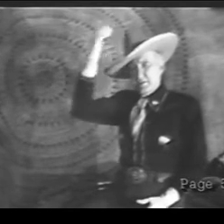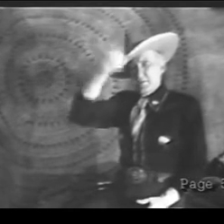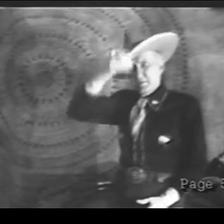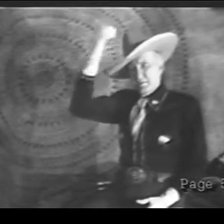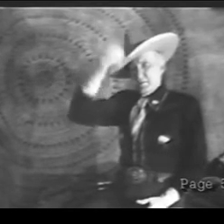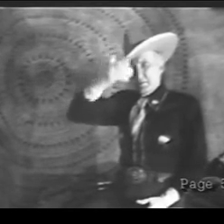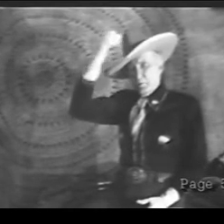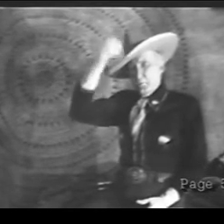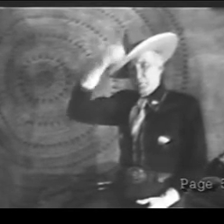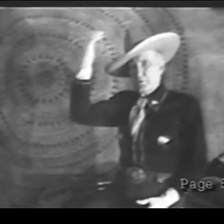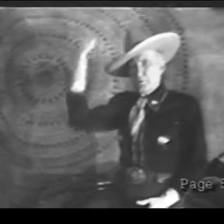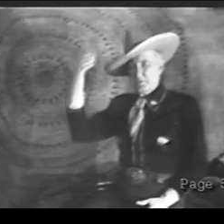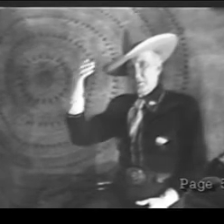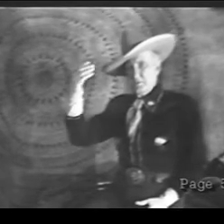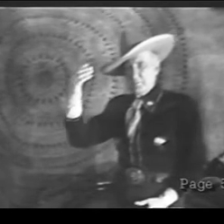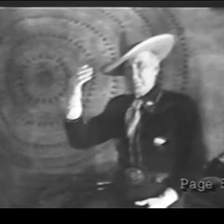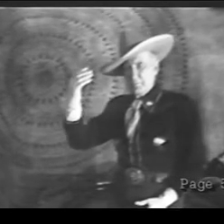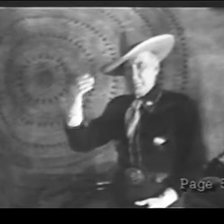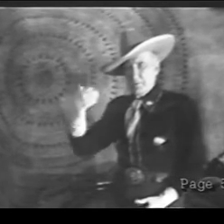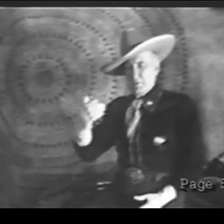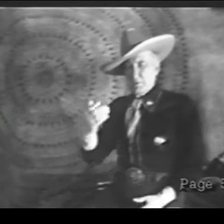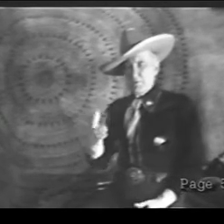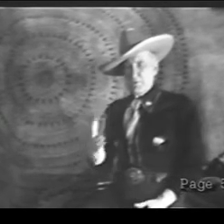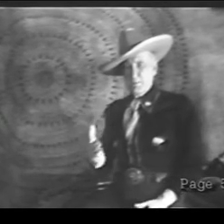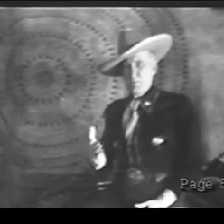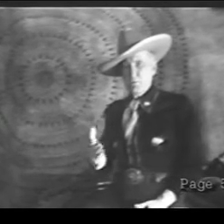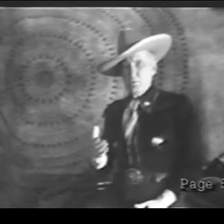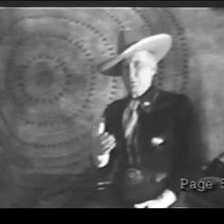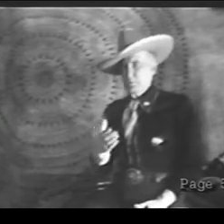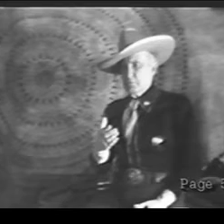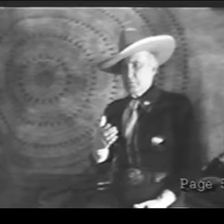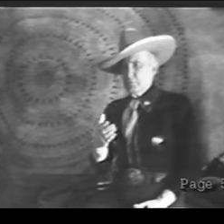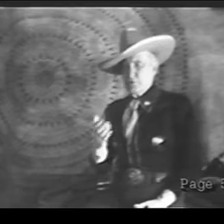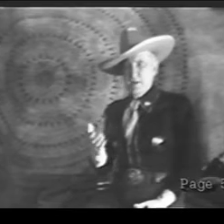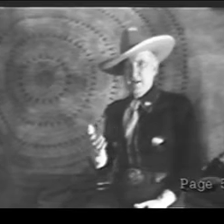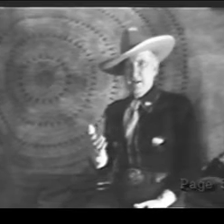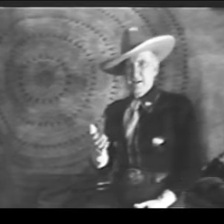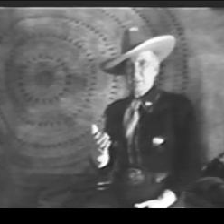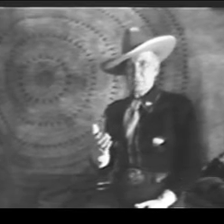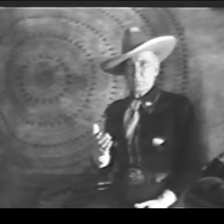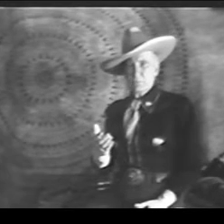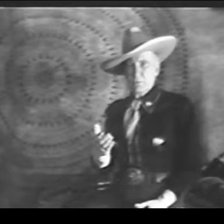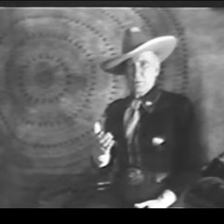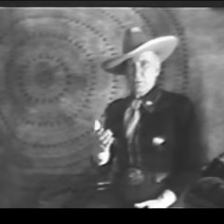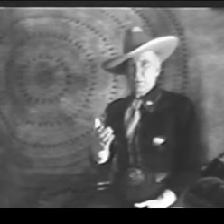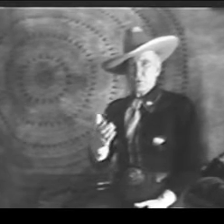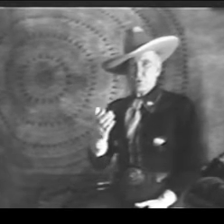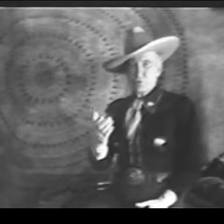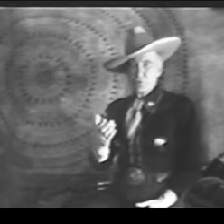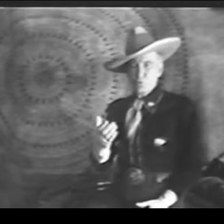hair into a pompadour in the center. Now, your Arapaho, your Cheyenne, your Sioux,